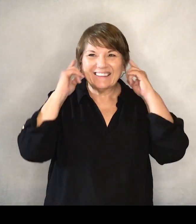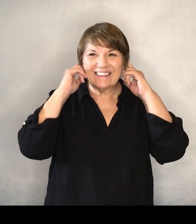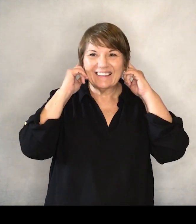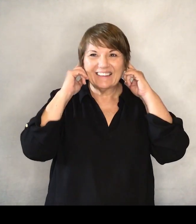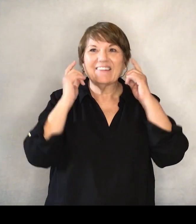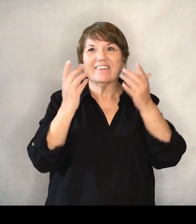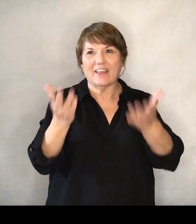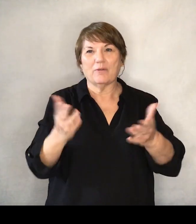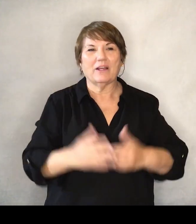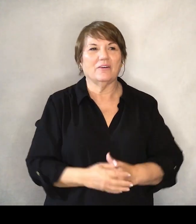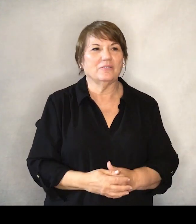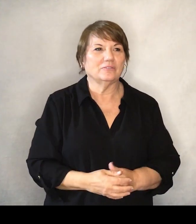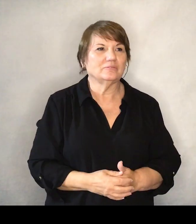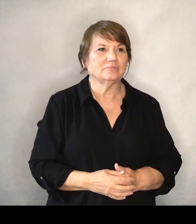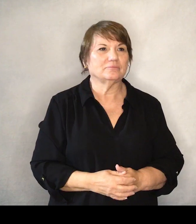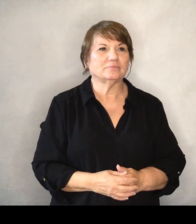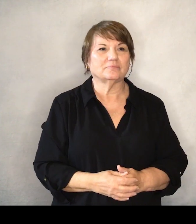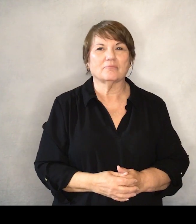There we go.